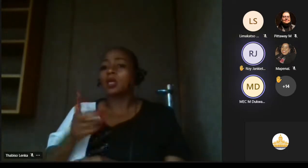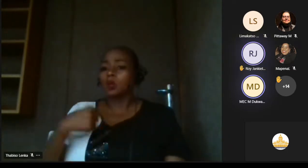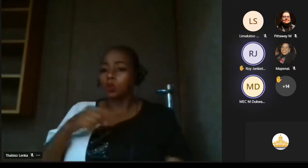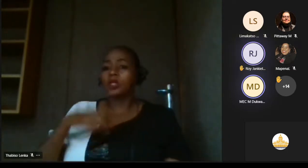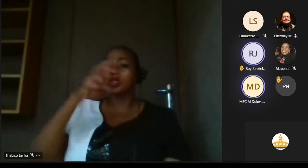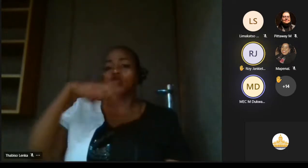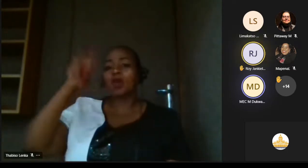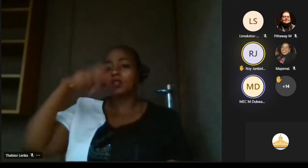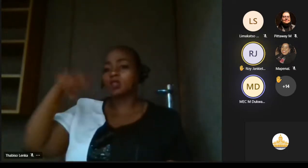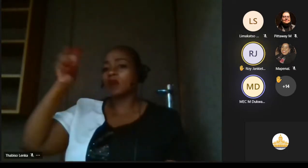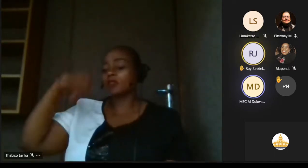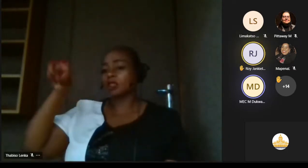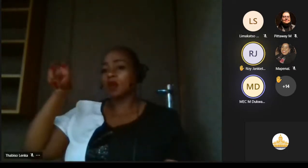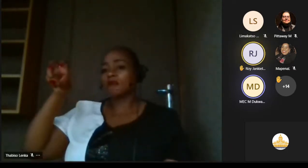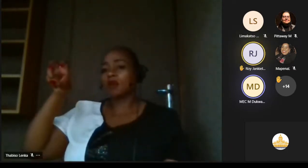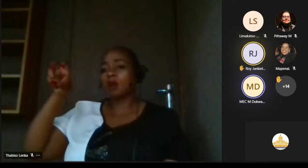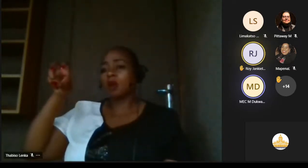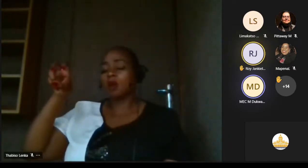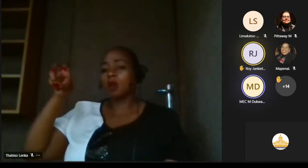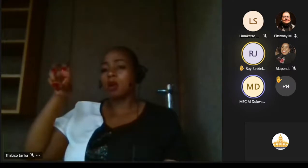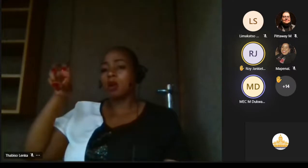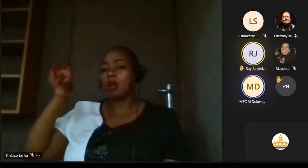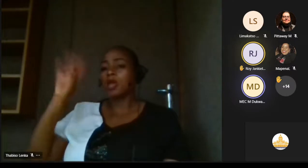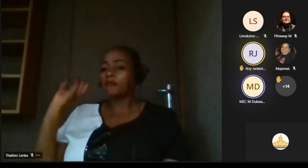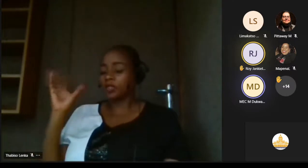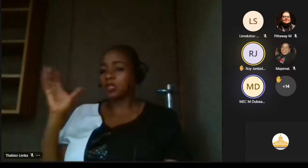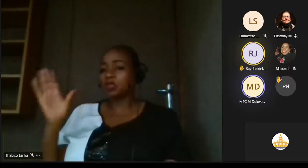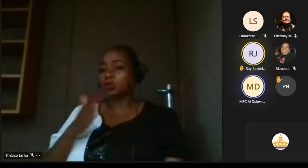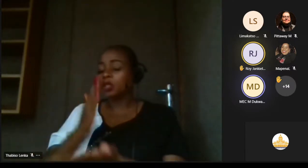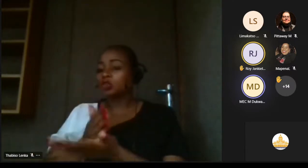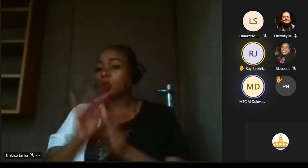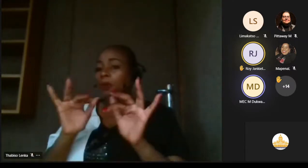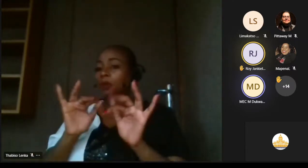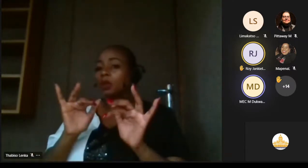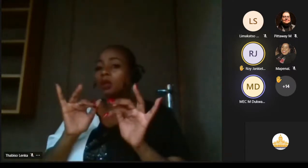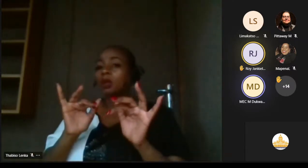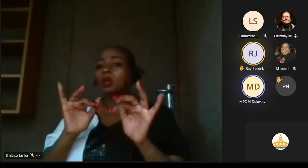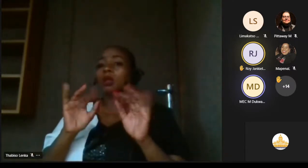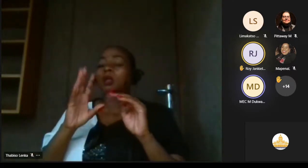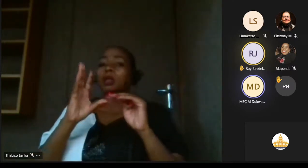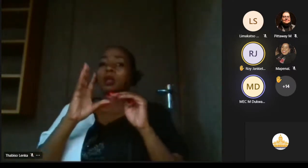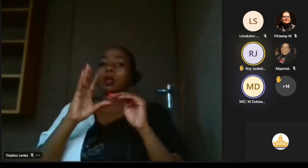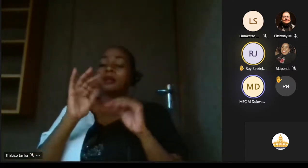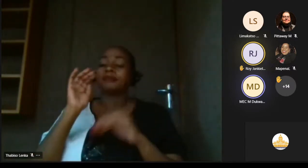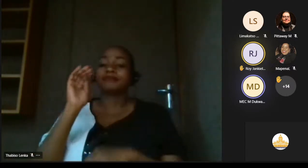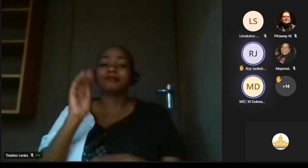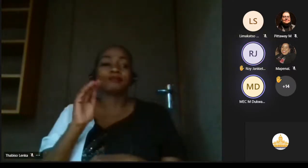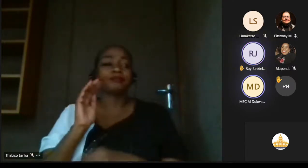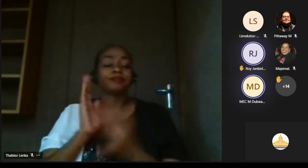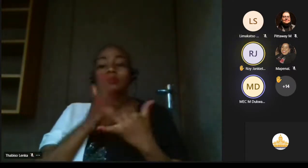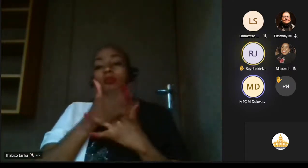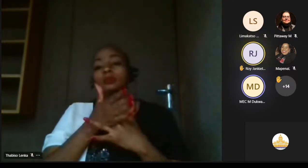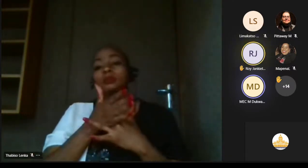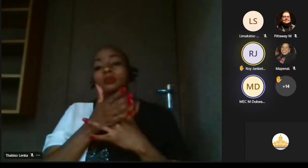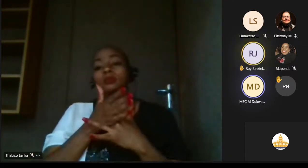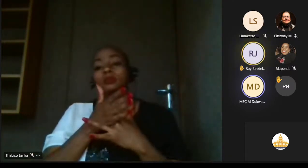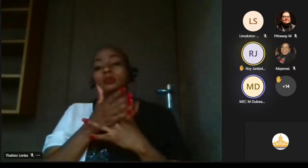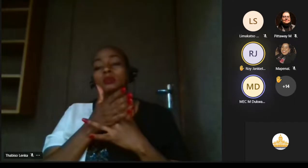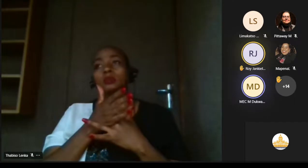our communities around the necessity to pay for services as well as use services such as water and